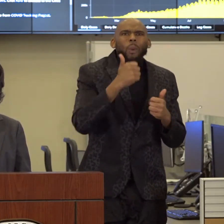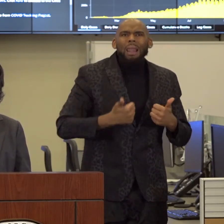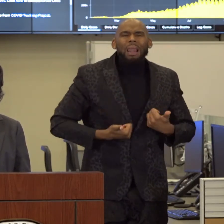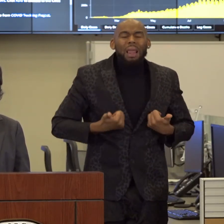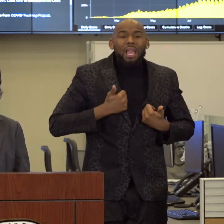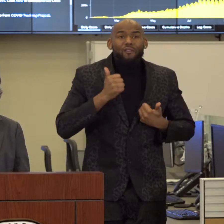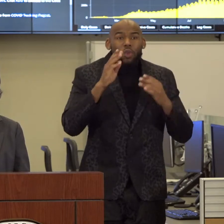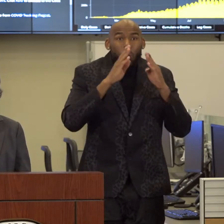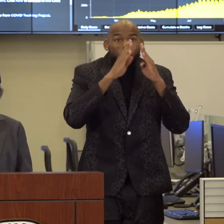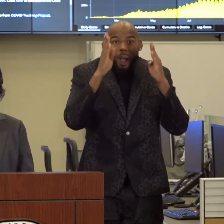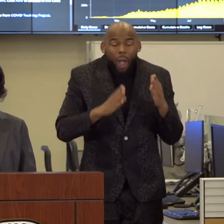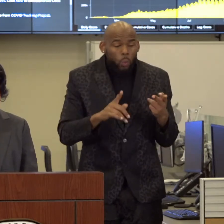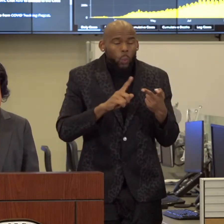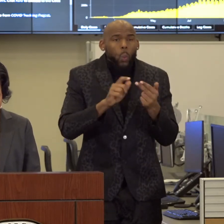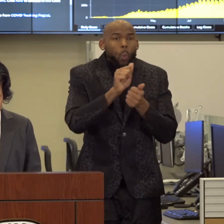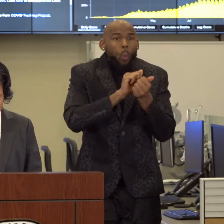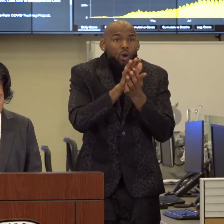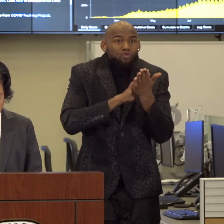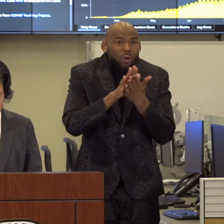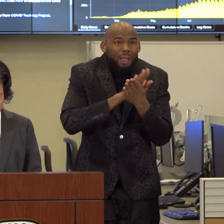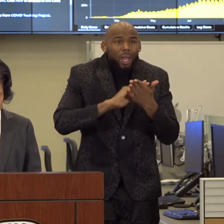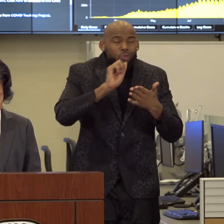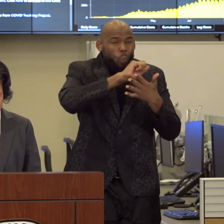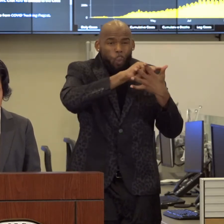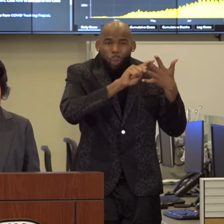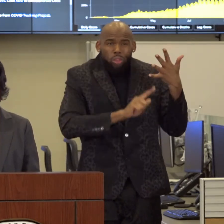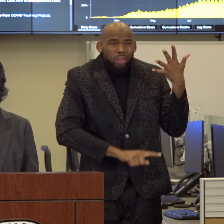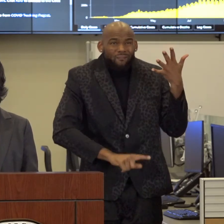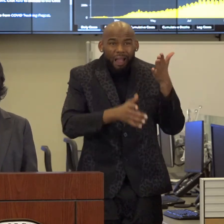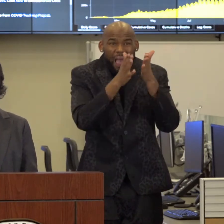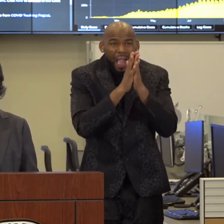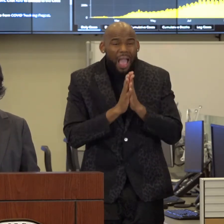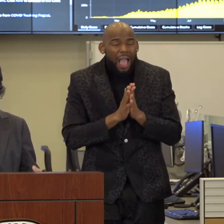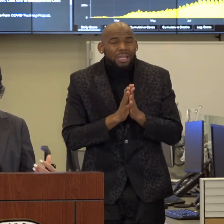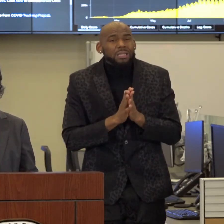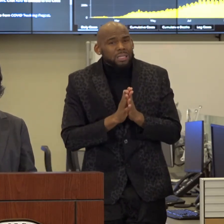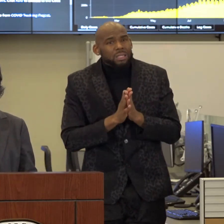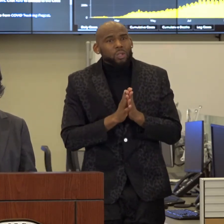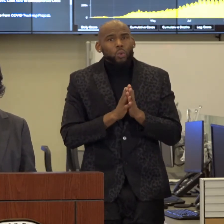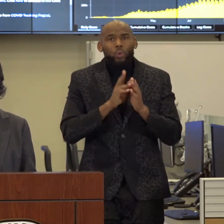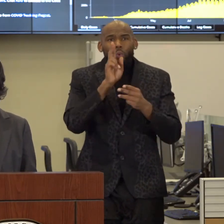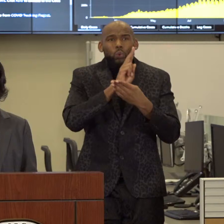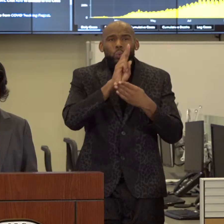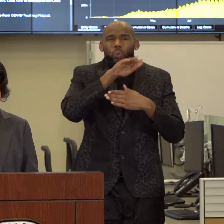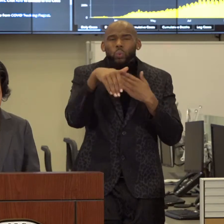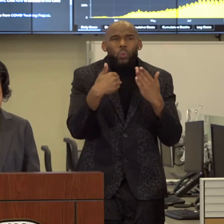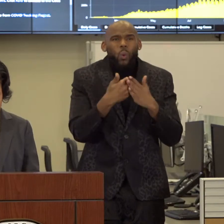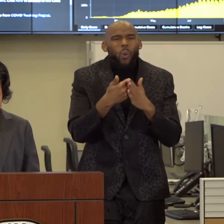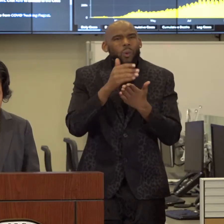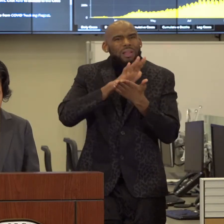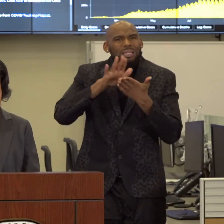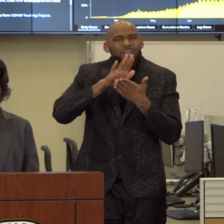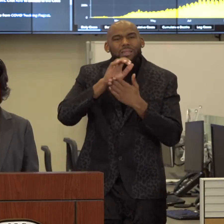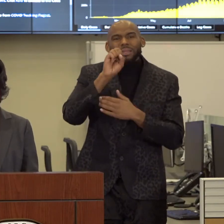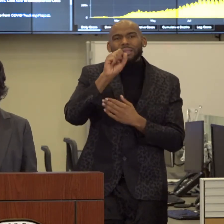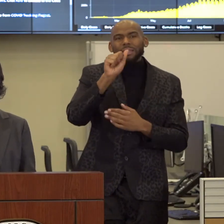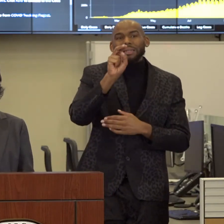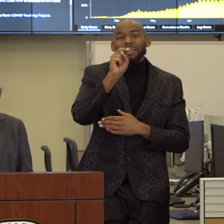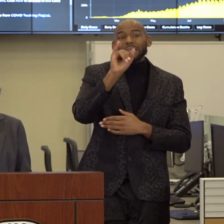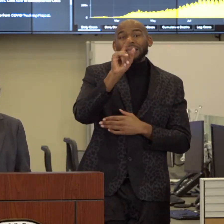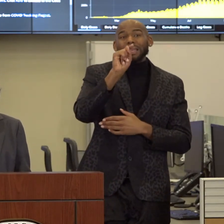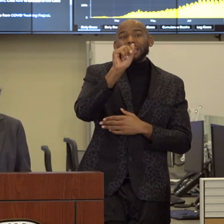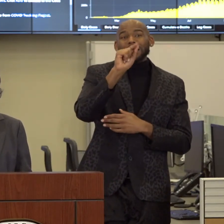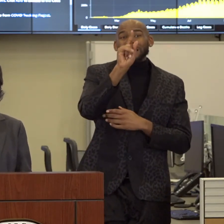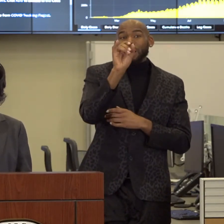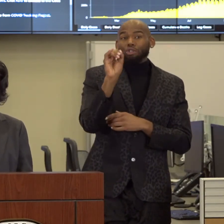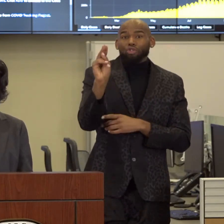hands. Do all the things that we've been asking you to do to sanitize. Use all the sanitation guidelines that we've been giving you